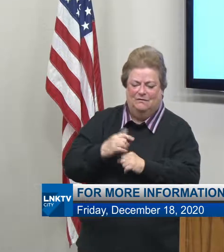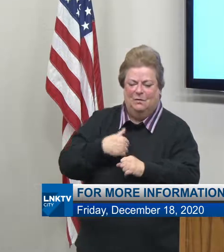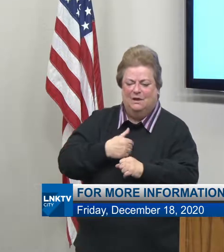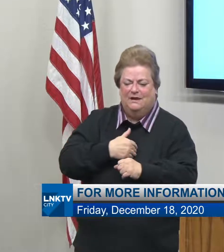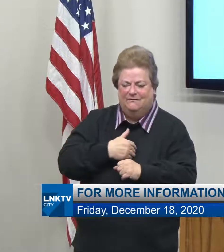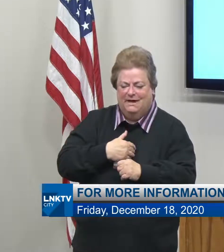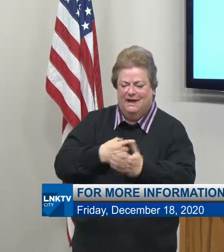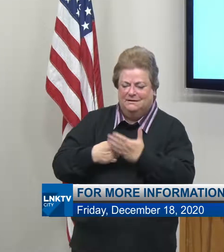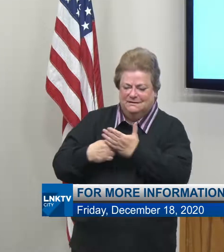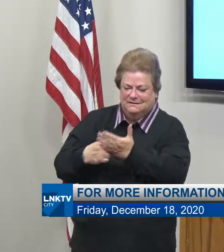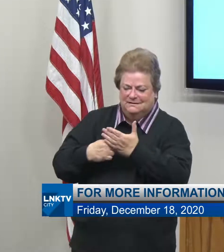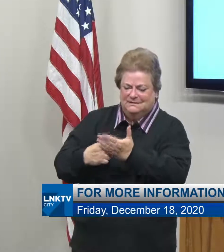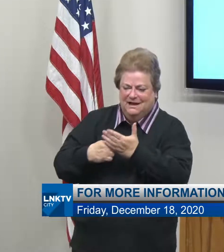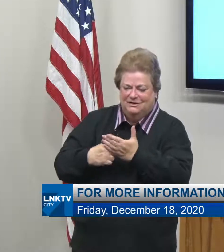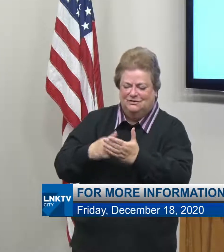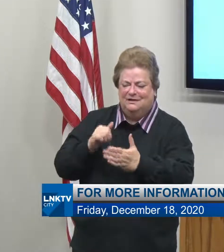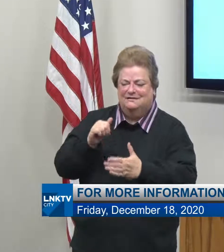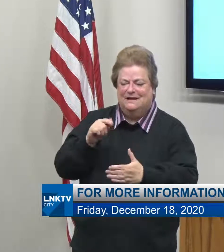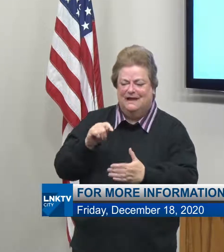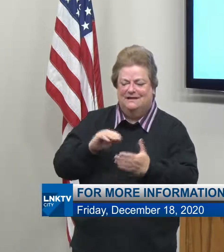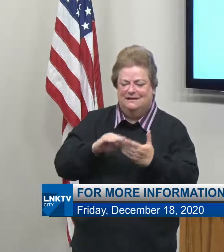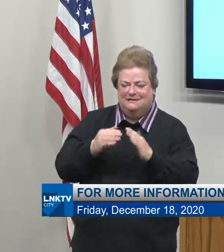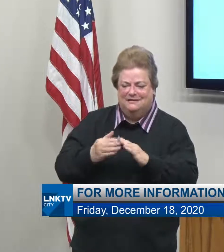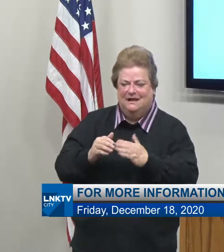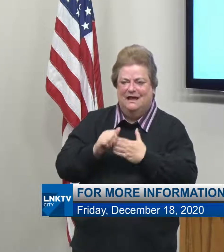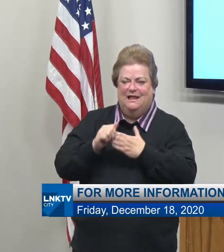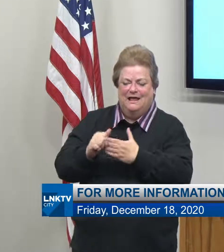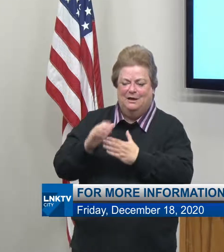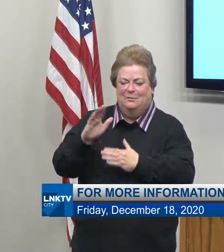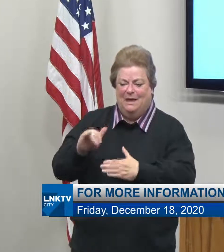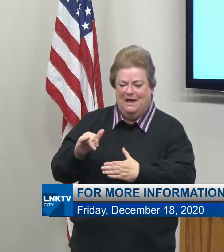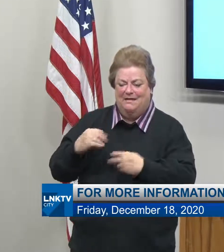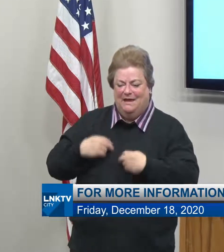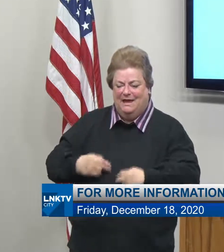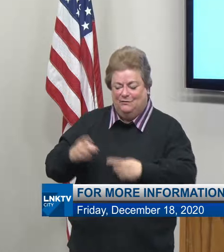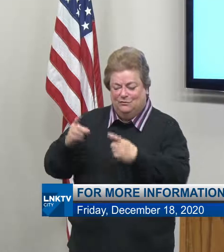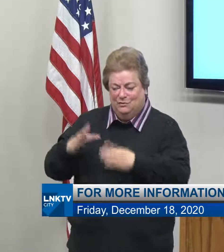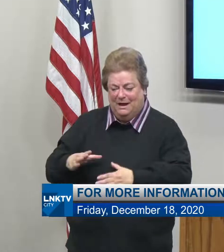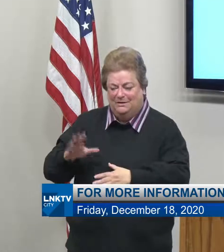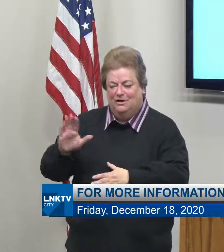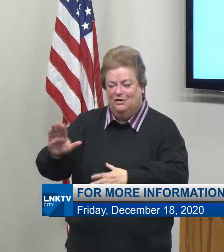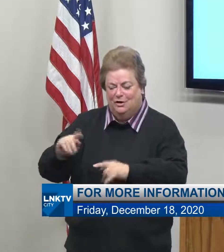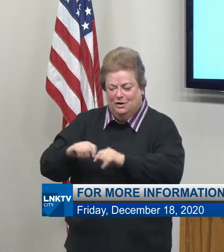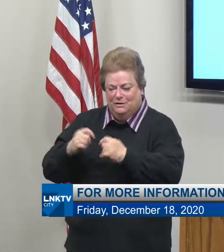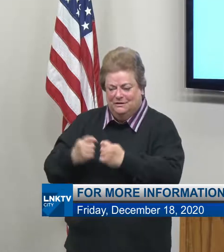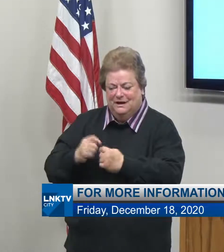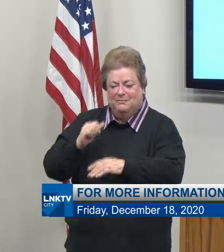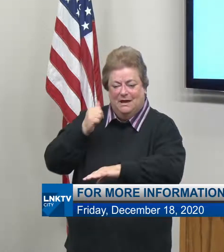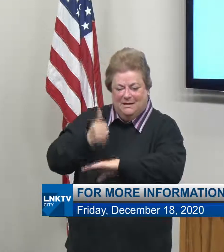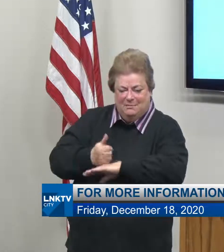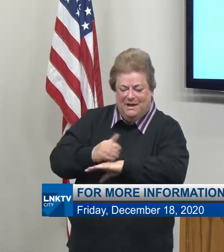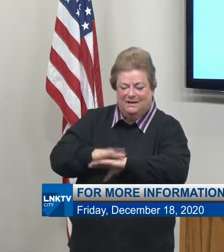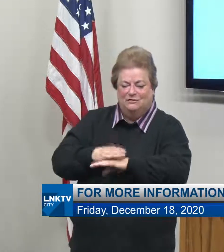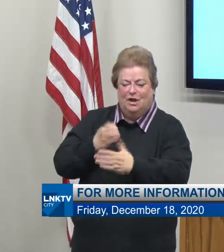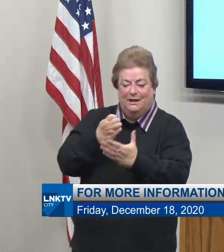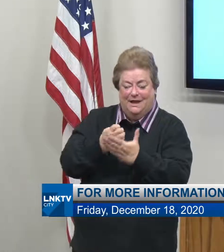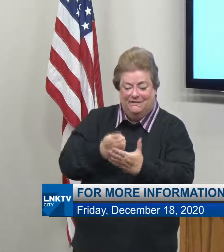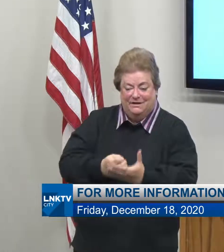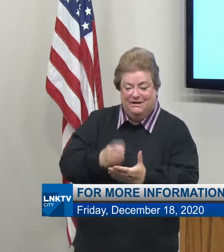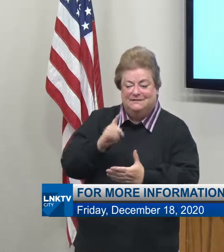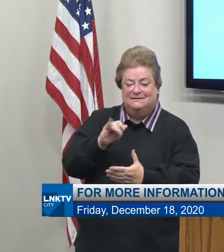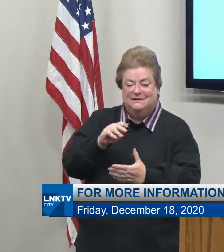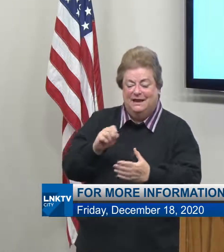conversations at the city, led by our health director and her team, based on evidence and data, and in collaboration